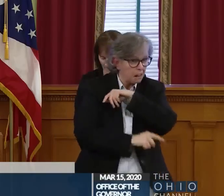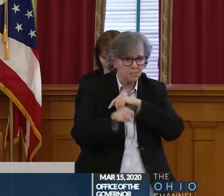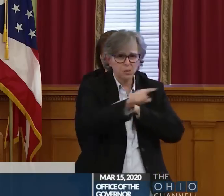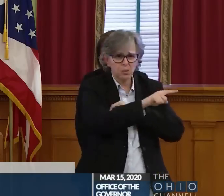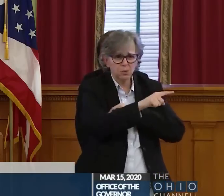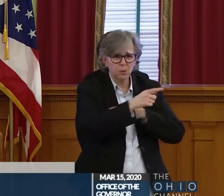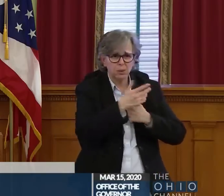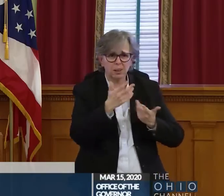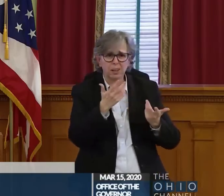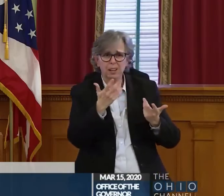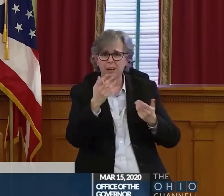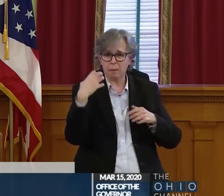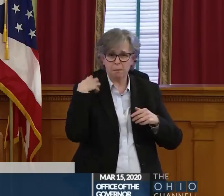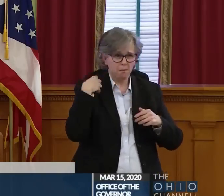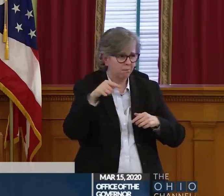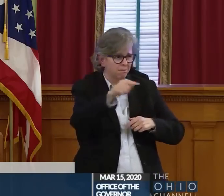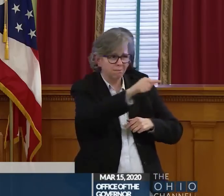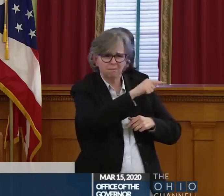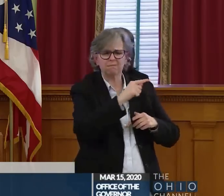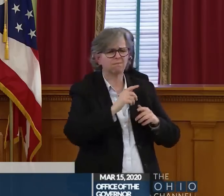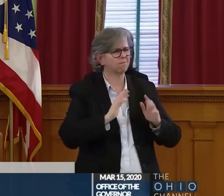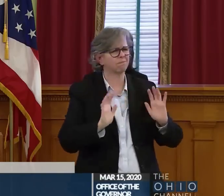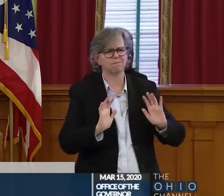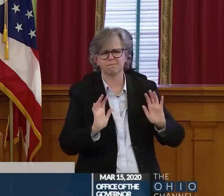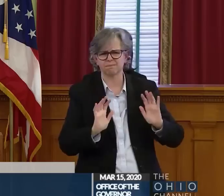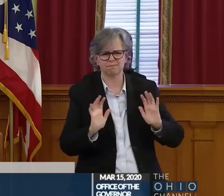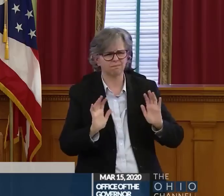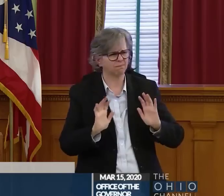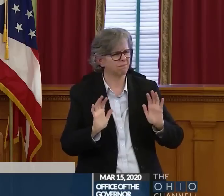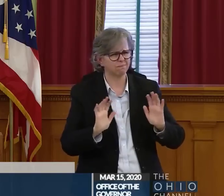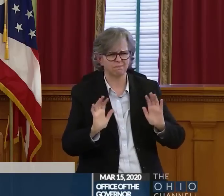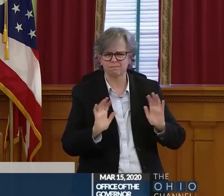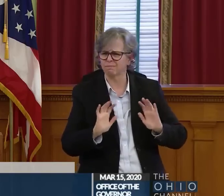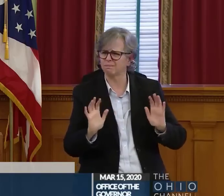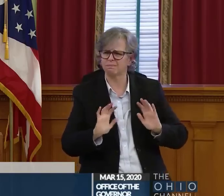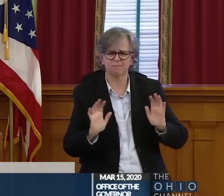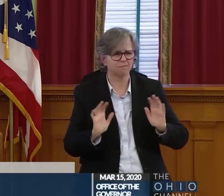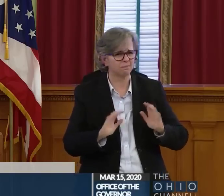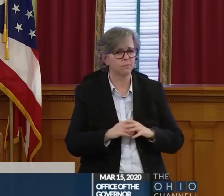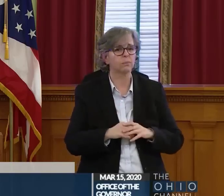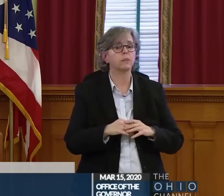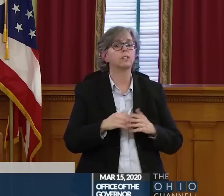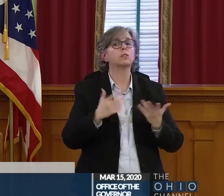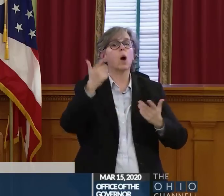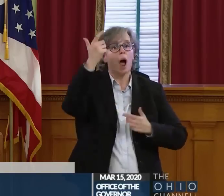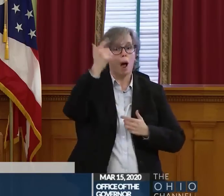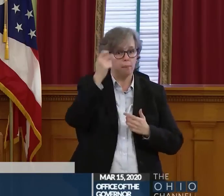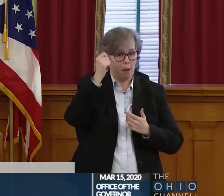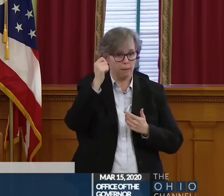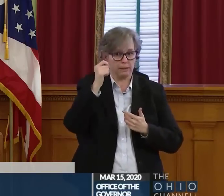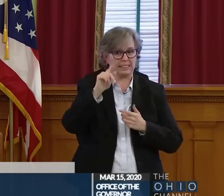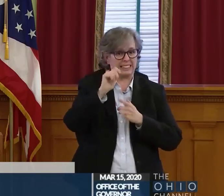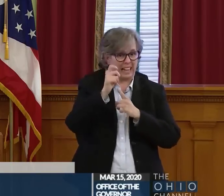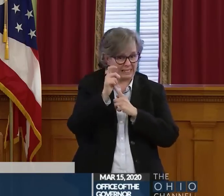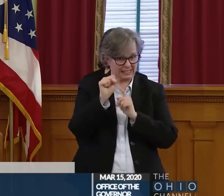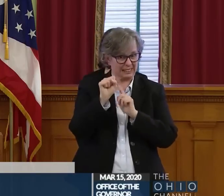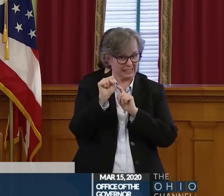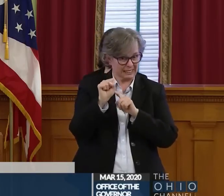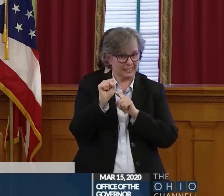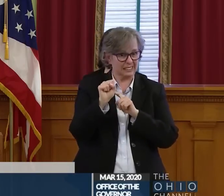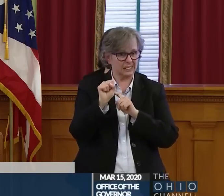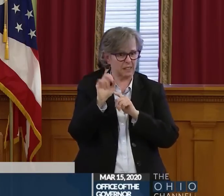this outbreak by increasing their future unemployment taxes, the cost of these additional benefits